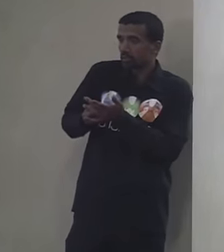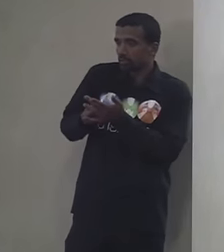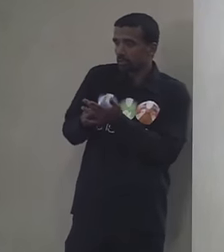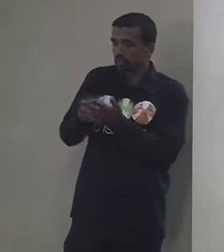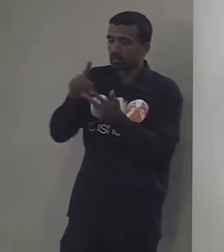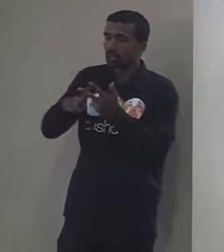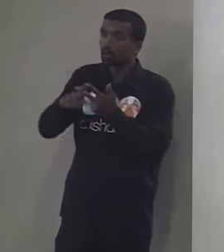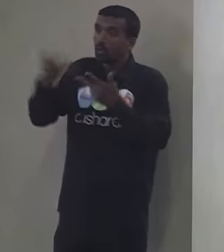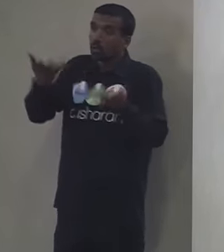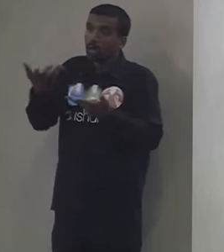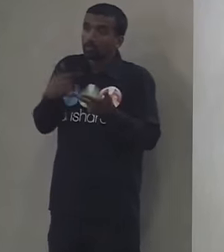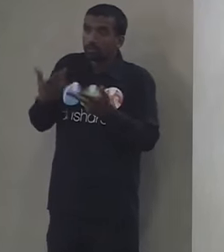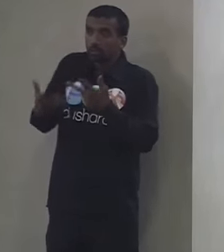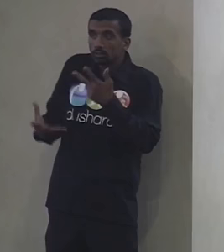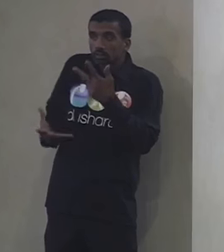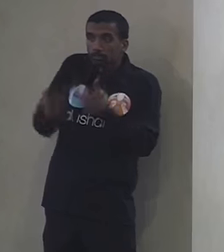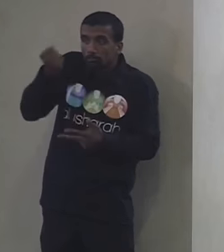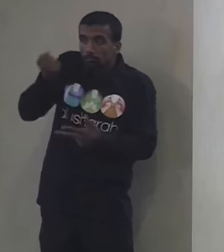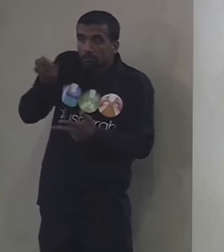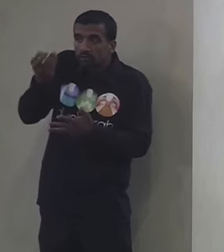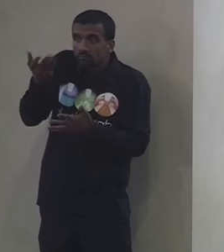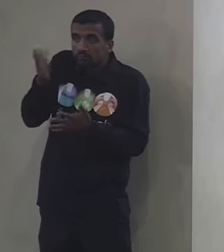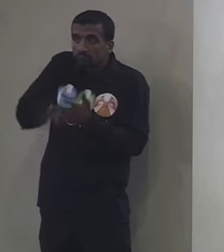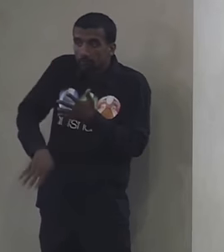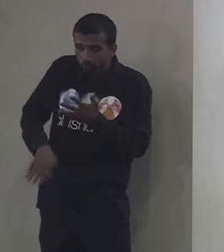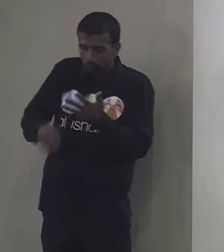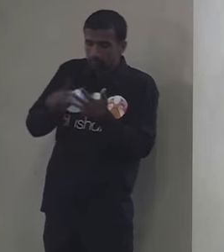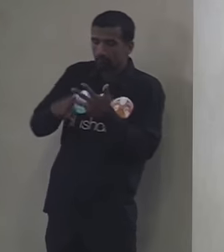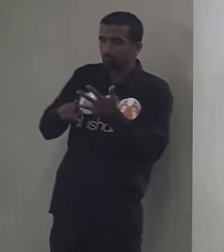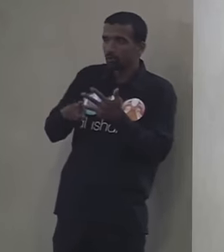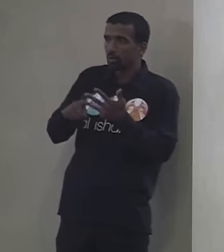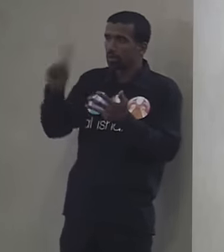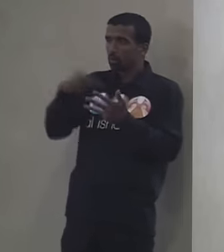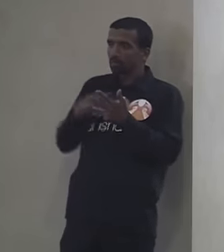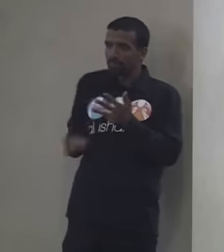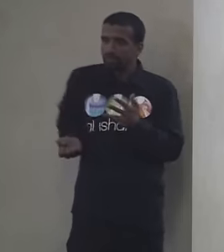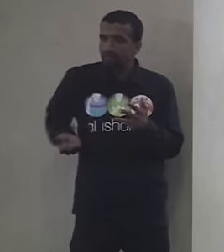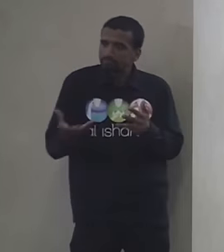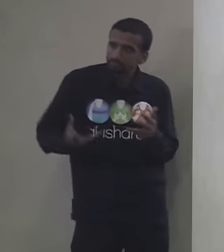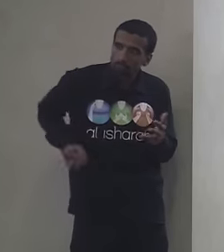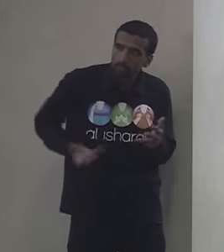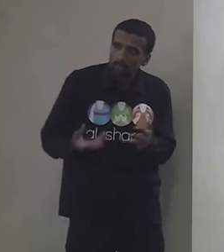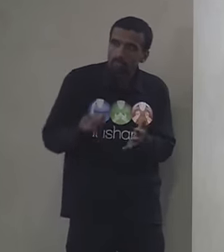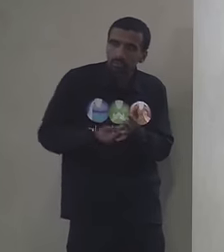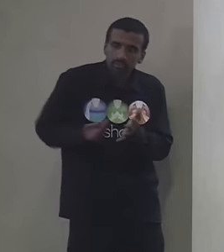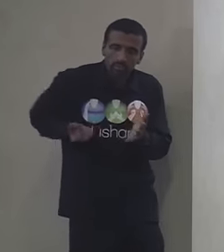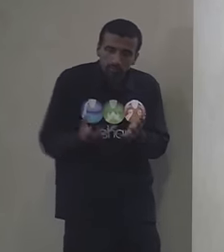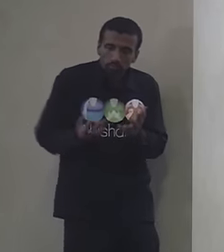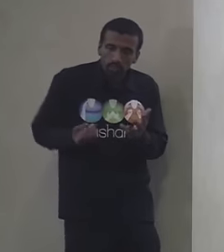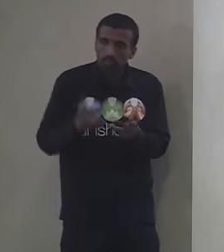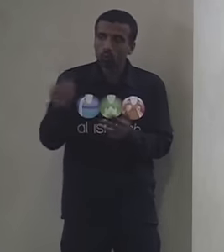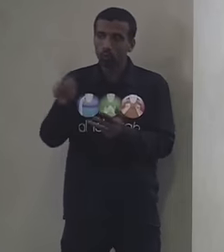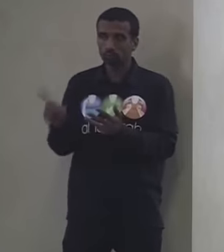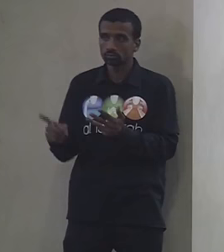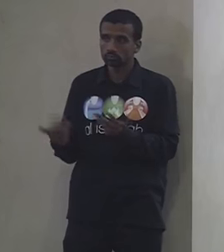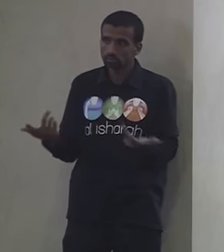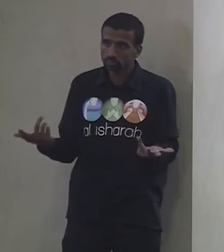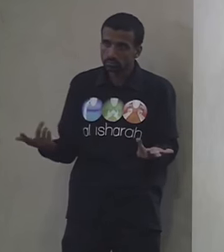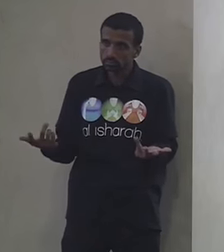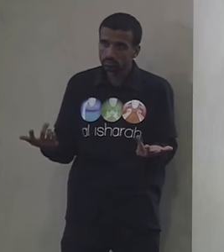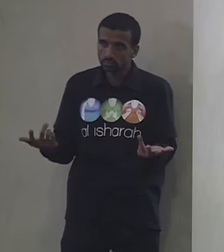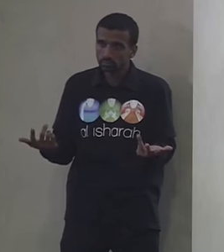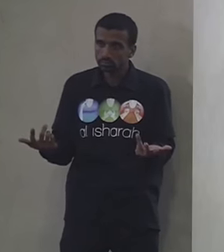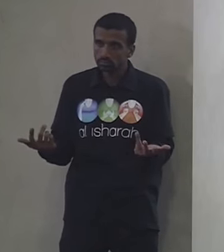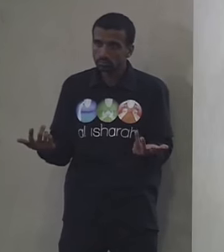where did you spend it? 2 things. It's not just that I earn halal, then I do whatever crazy stuff I want.